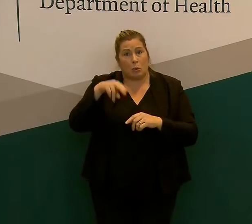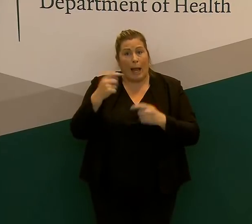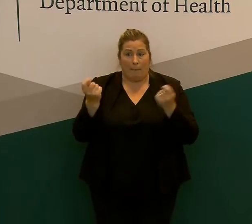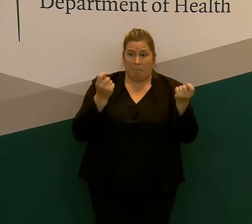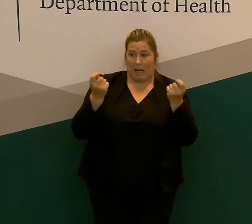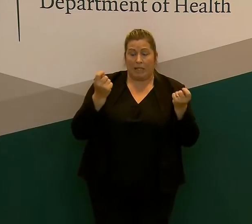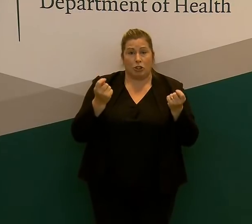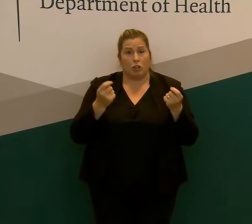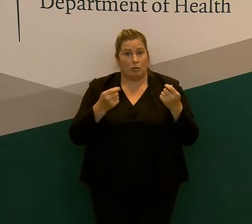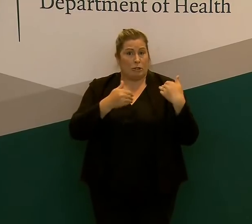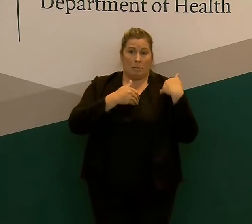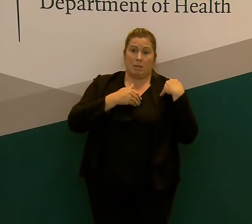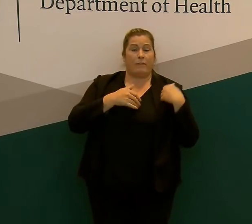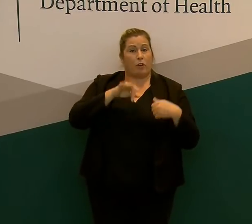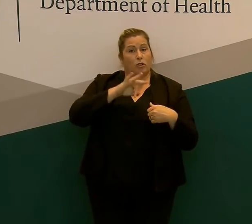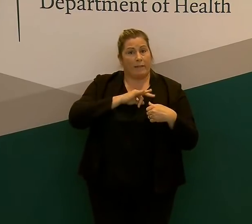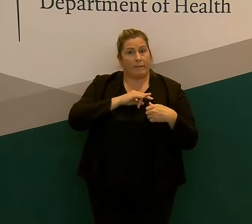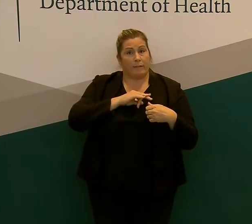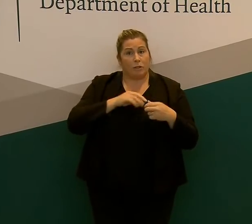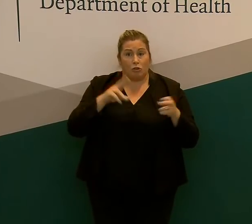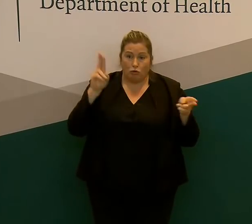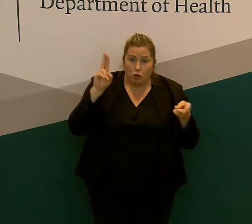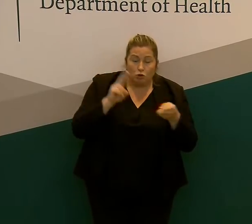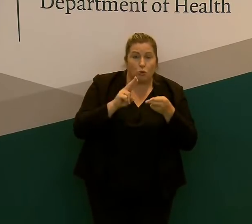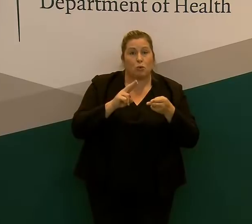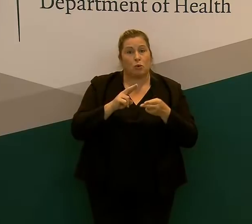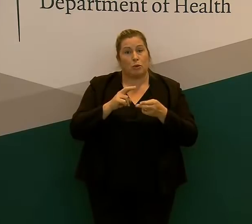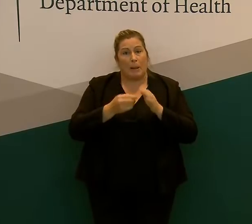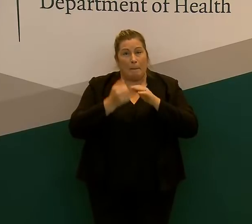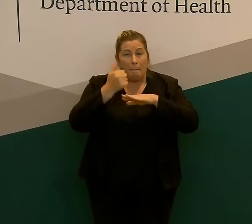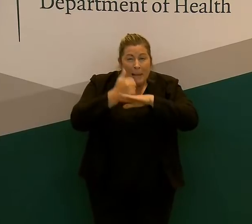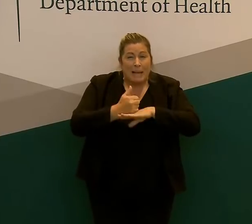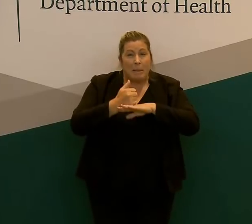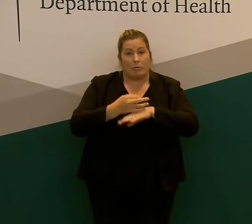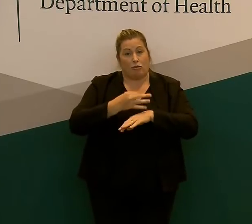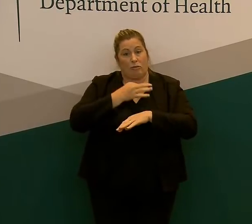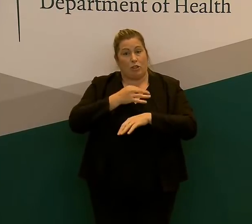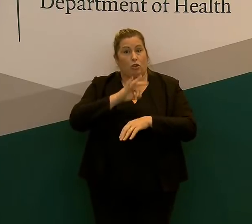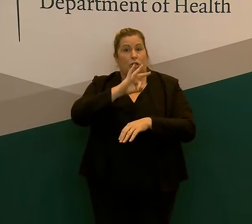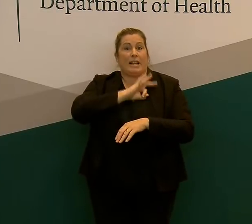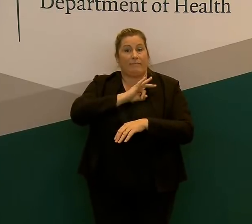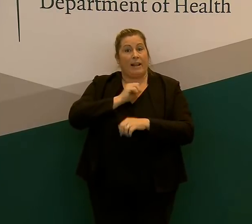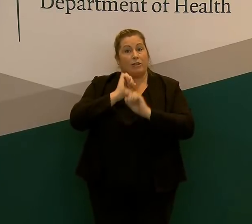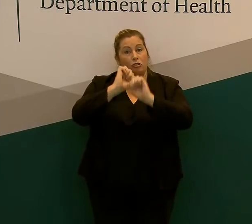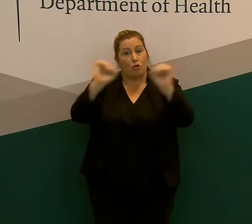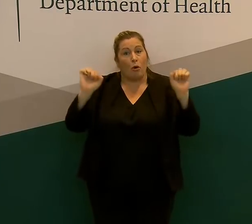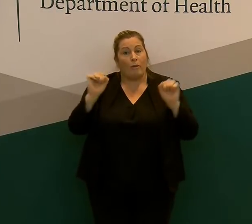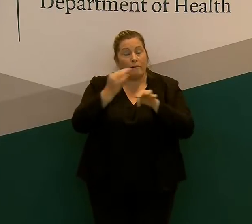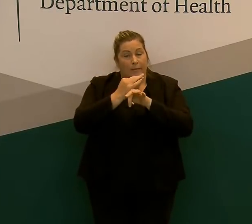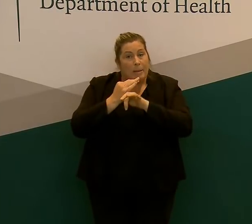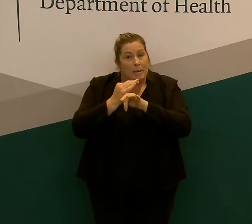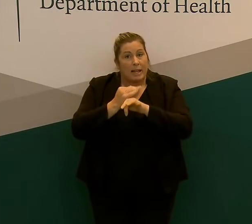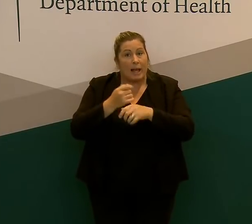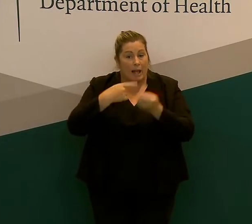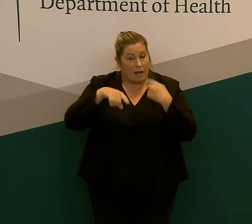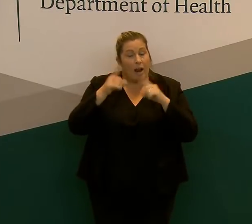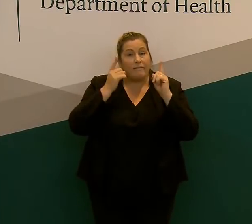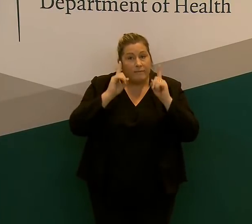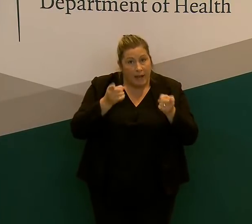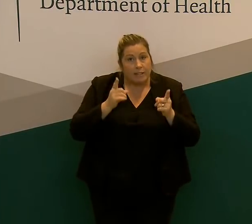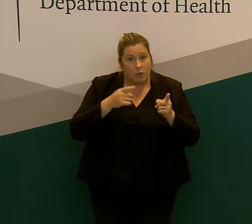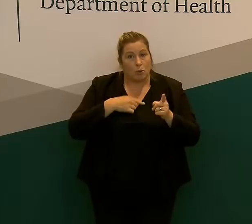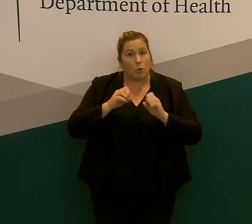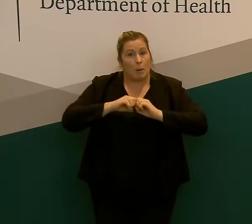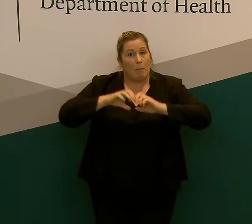your own individual risks, to reduce and minimise those risks, to protect yourself, your family and so on. And our advice is to the